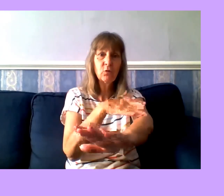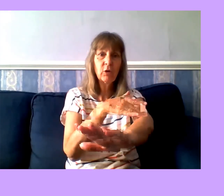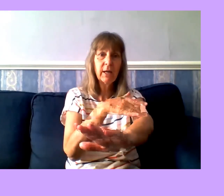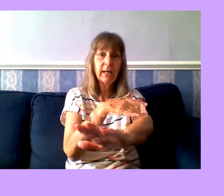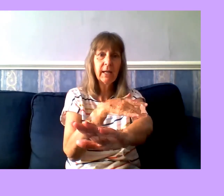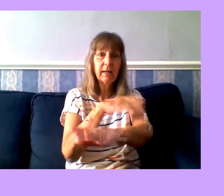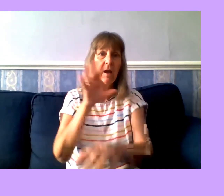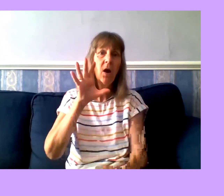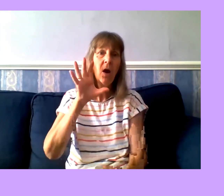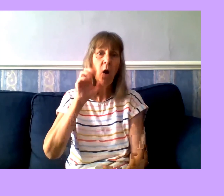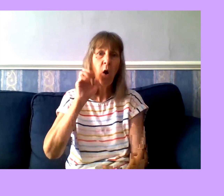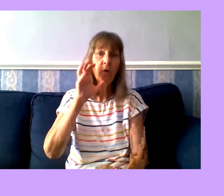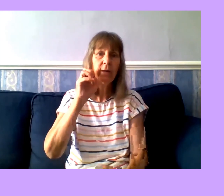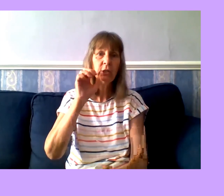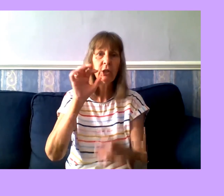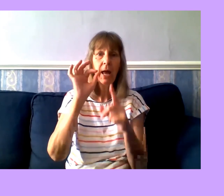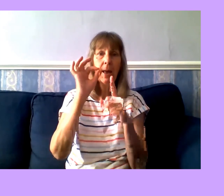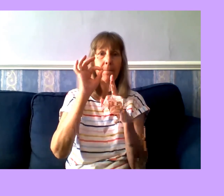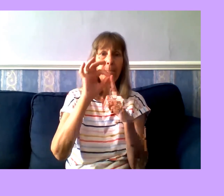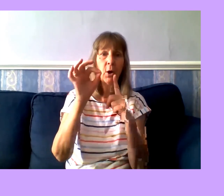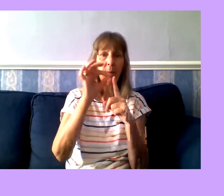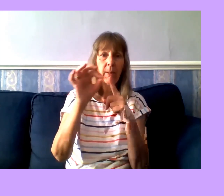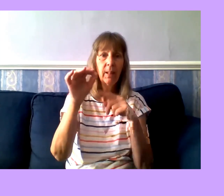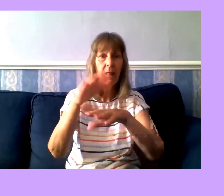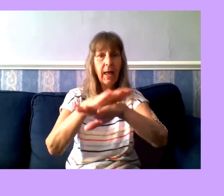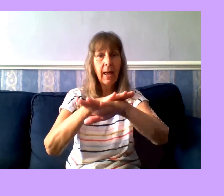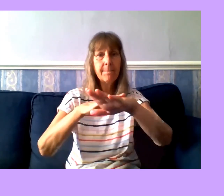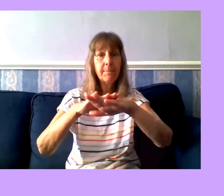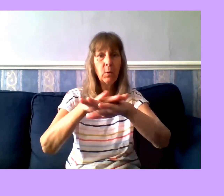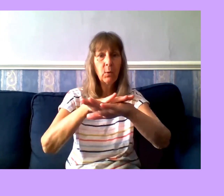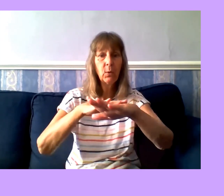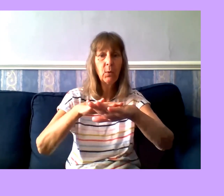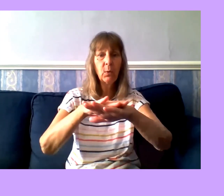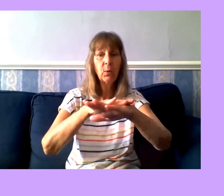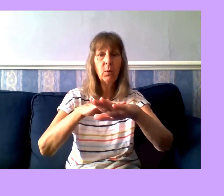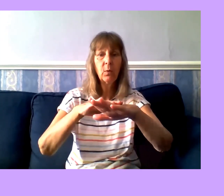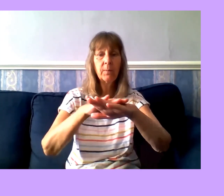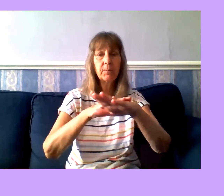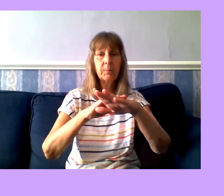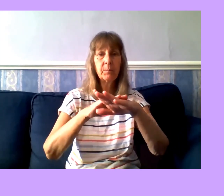And green, orange and purple and blue.